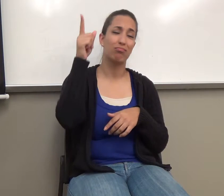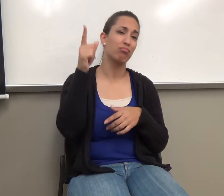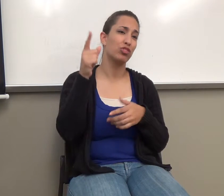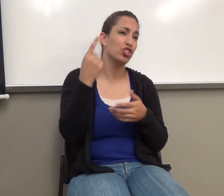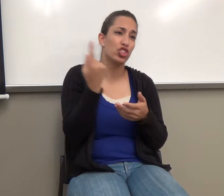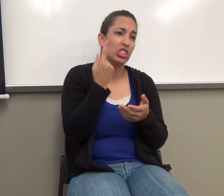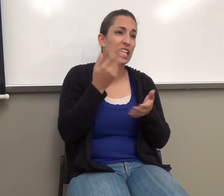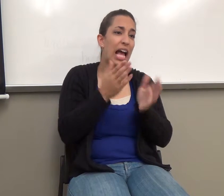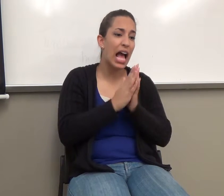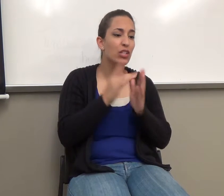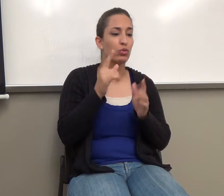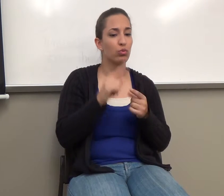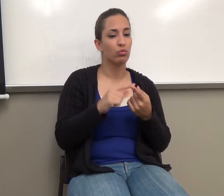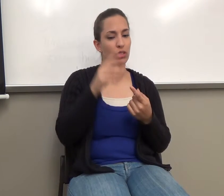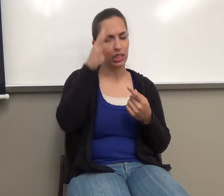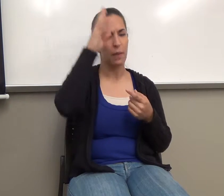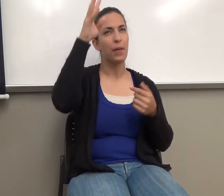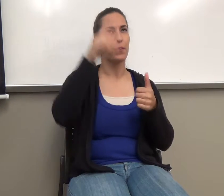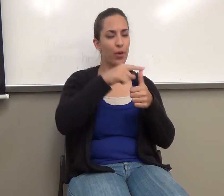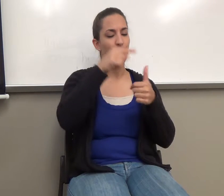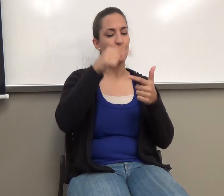come up with 3 examples of these things.